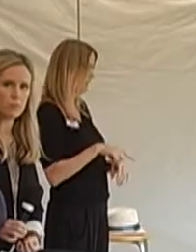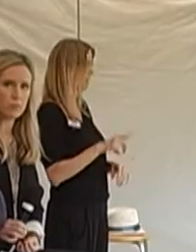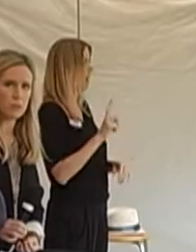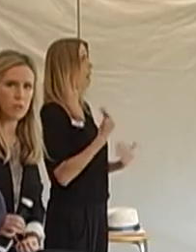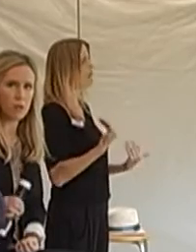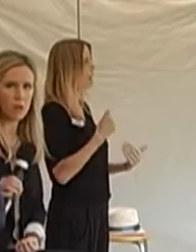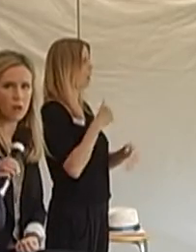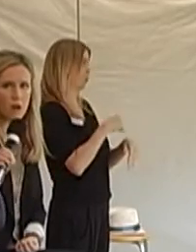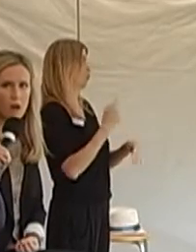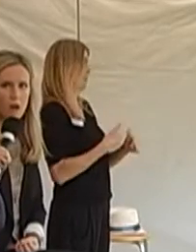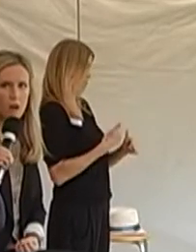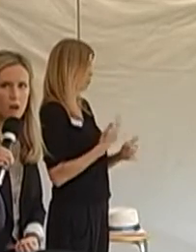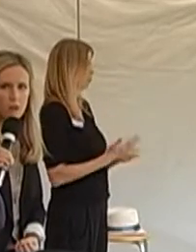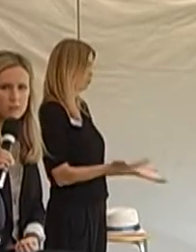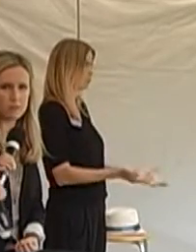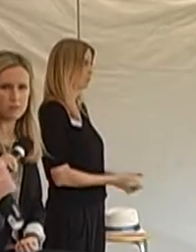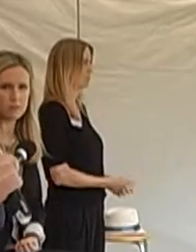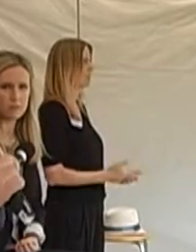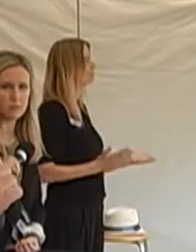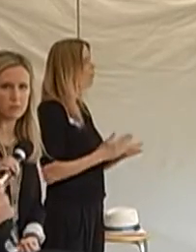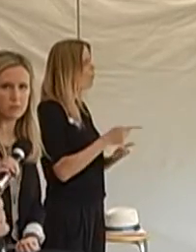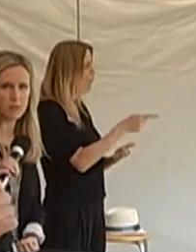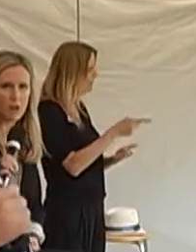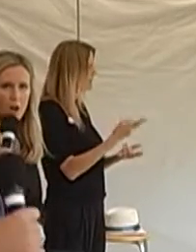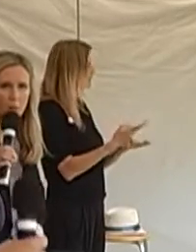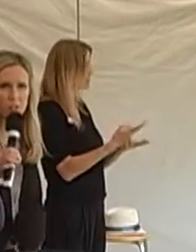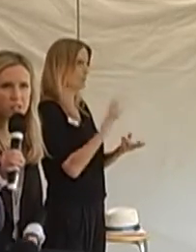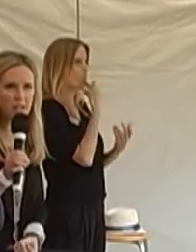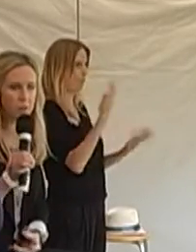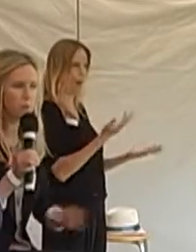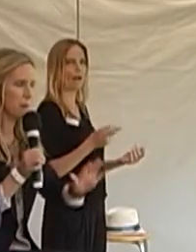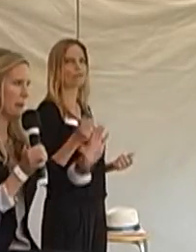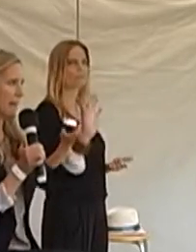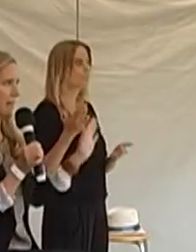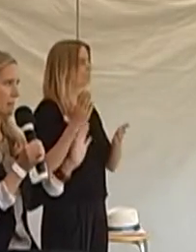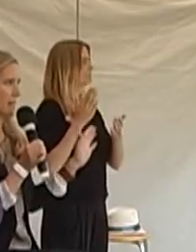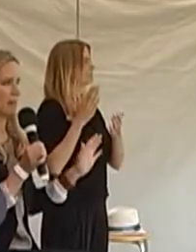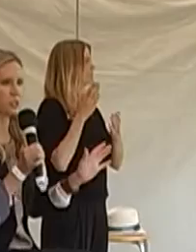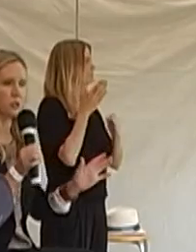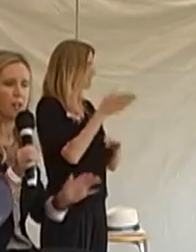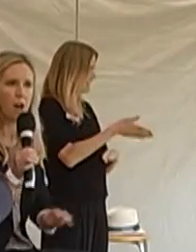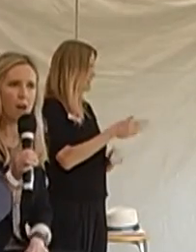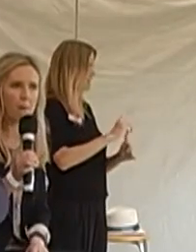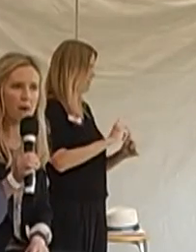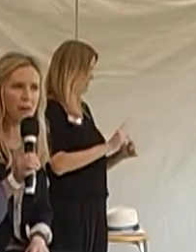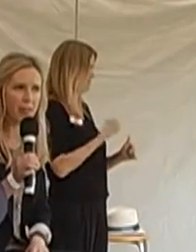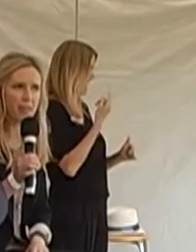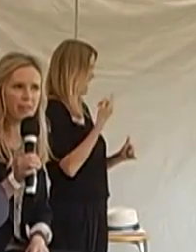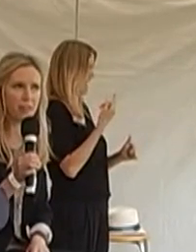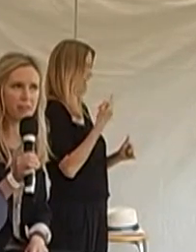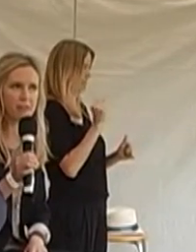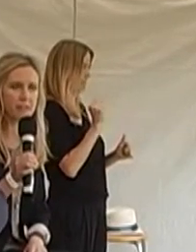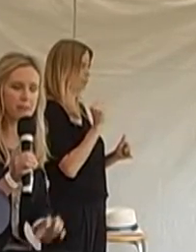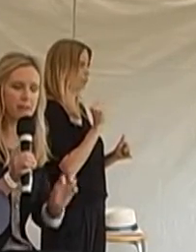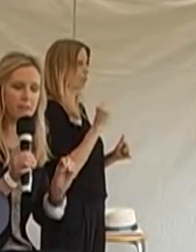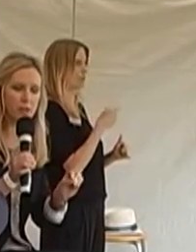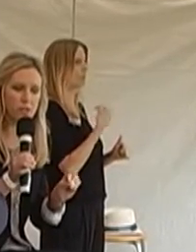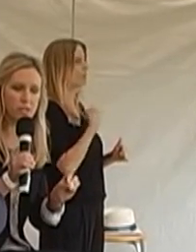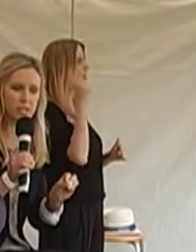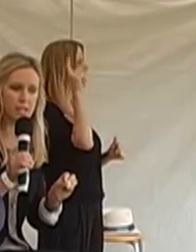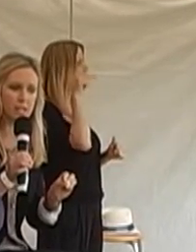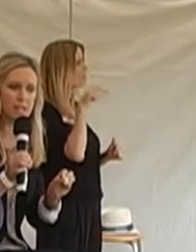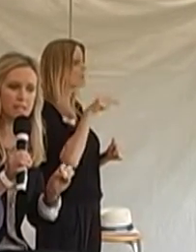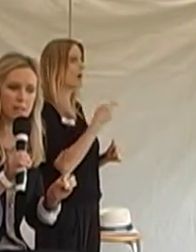missing, actually, today. Politicians of that kind. I would just add, with my millennials hat on, I think that there is something